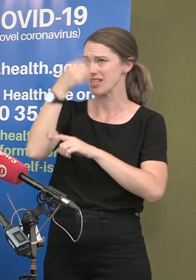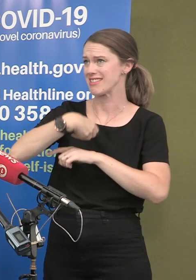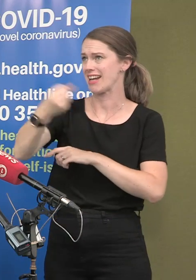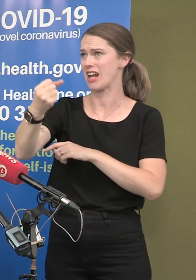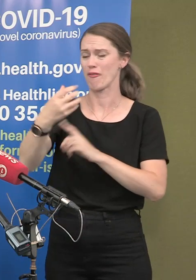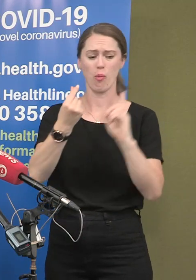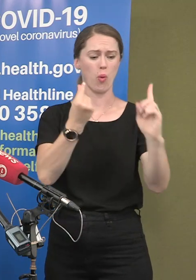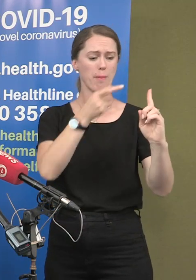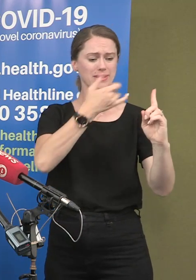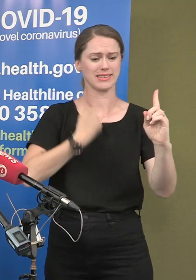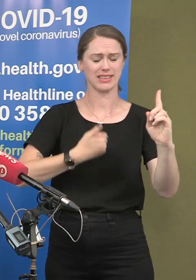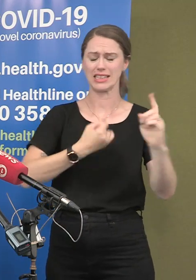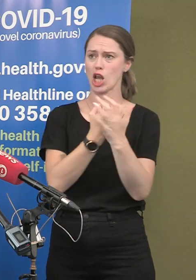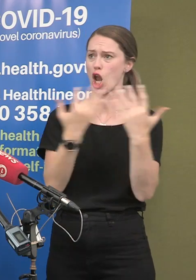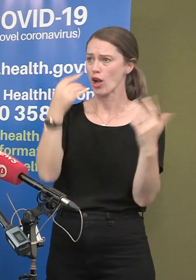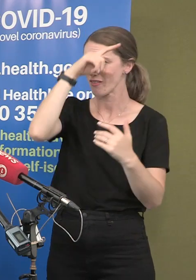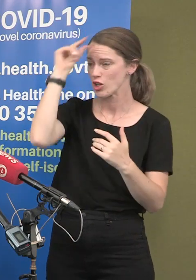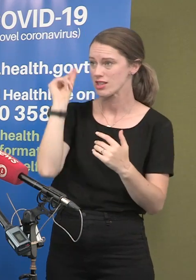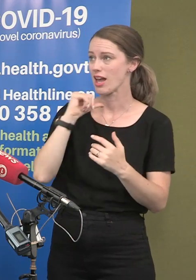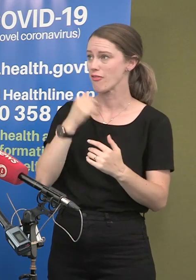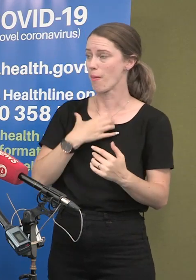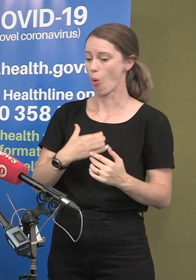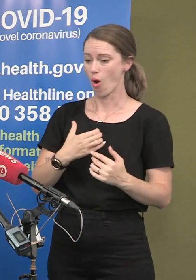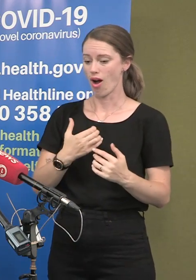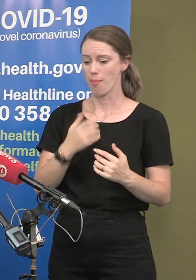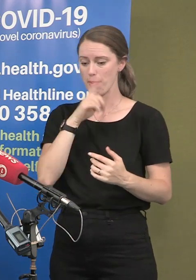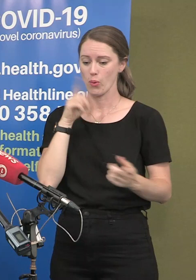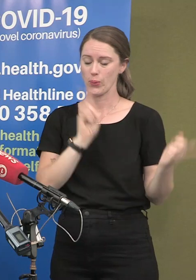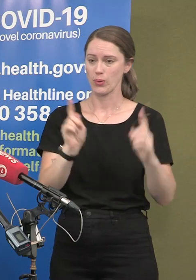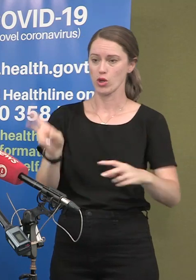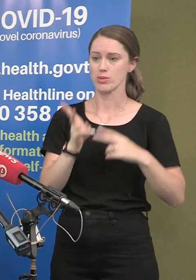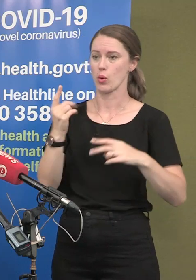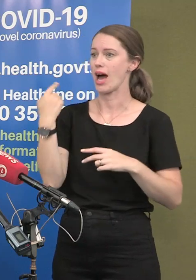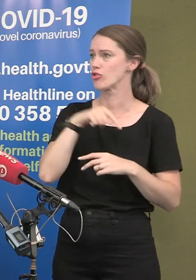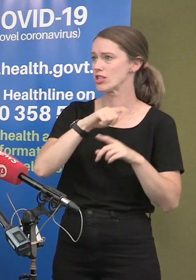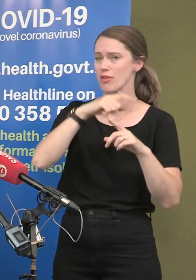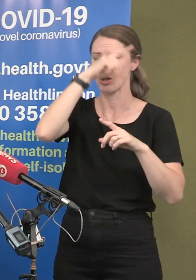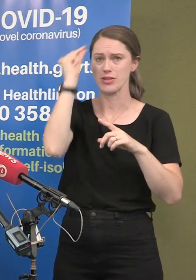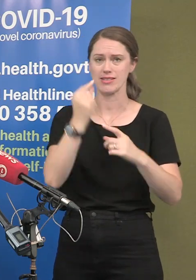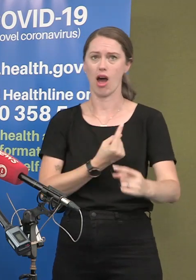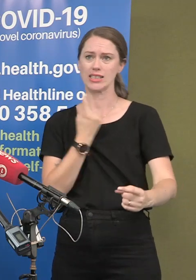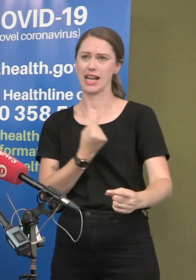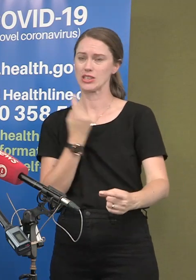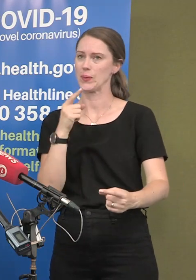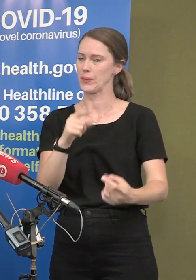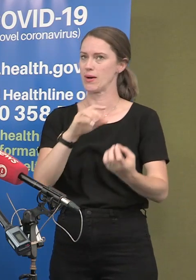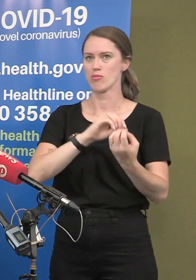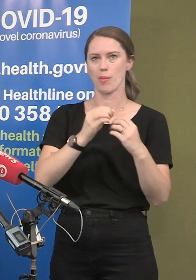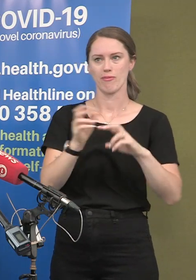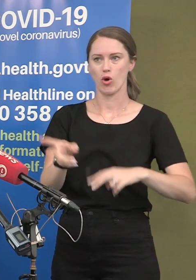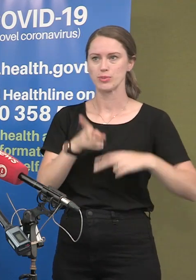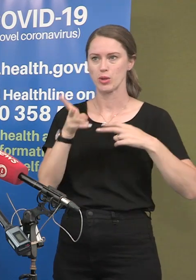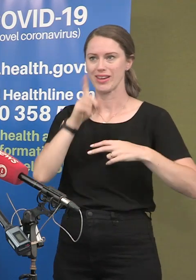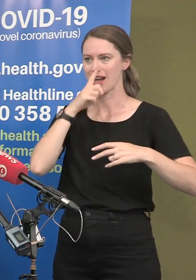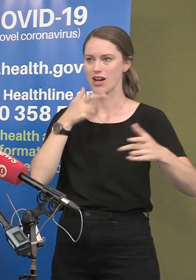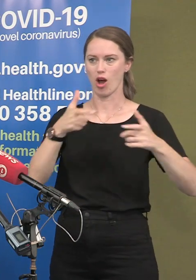lot of nurses just for one case. If more cases start to hit hospitals and you're talking about hundreds of nurses having to self-isolate, surely the hospitals